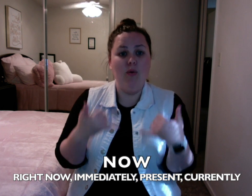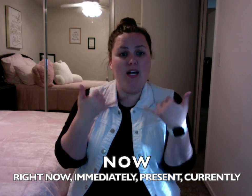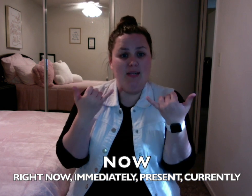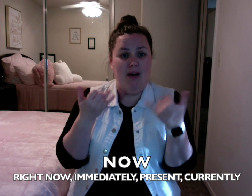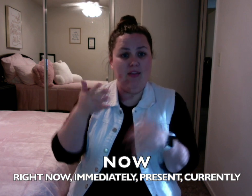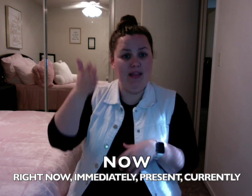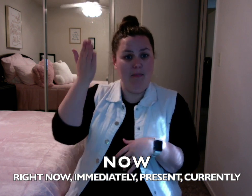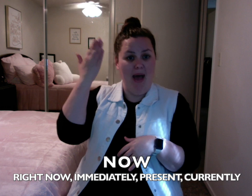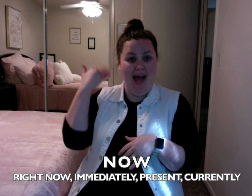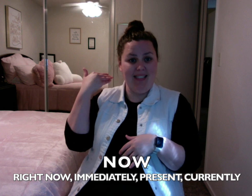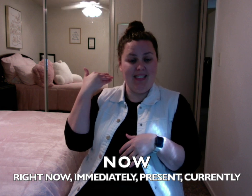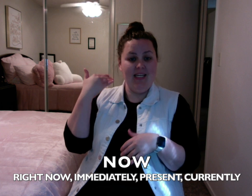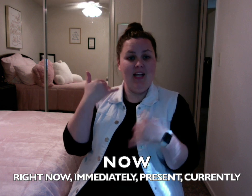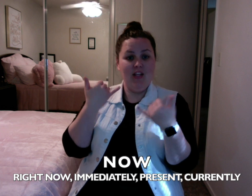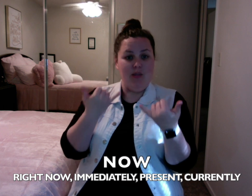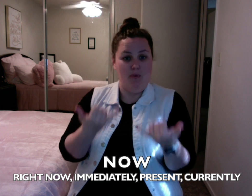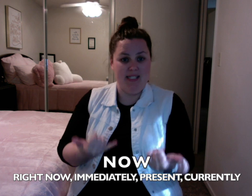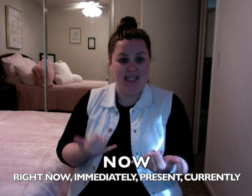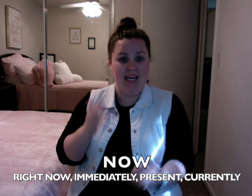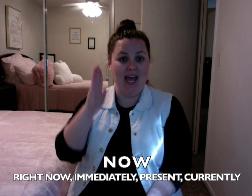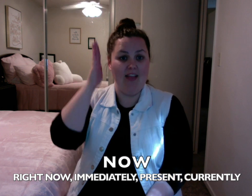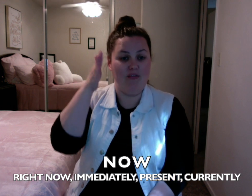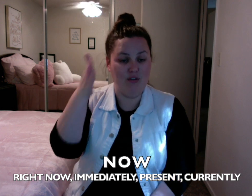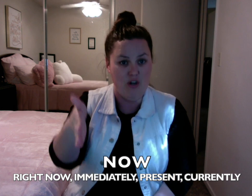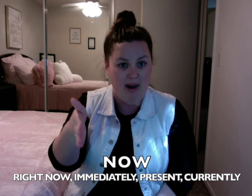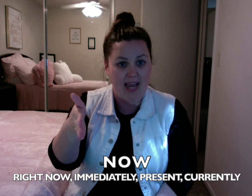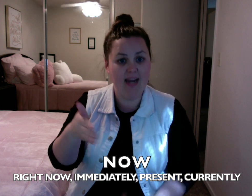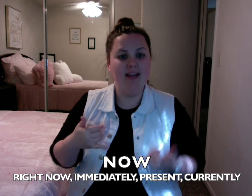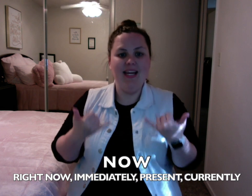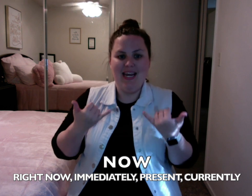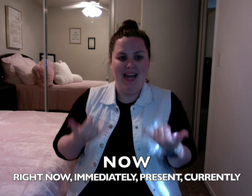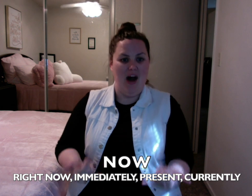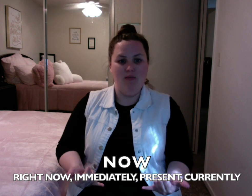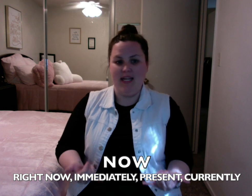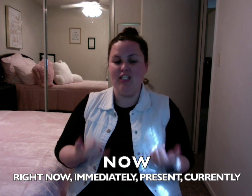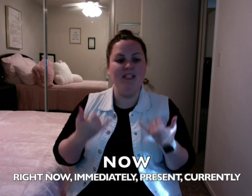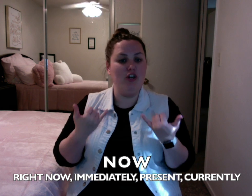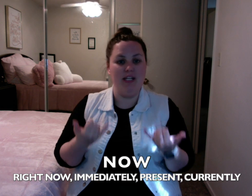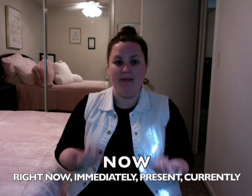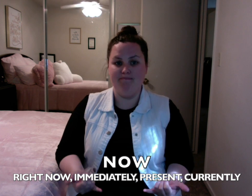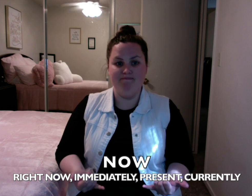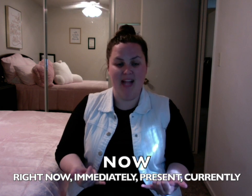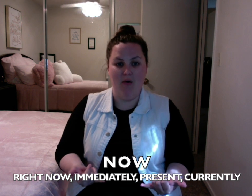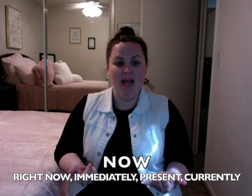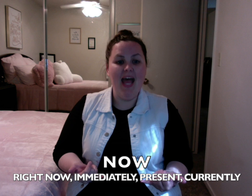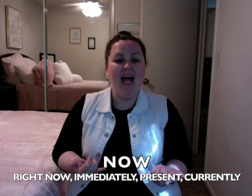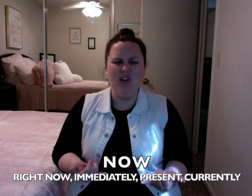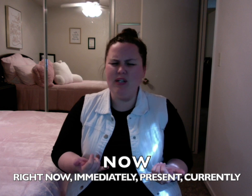talked about the past, the present, and the future, right? Now. That just means currently. Now. And notice that I'm